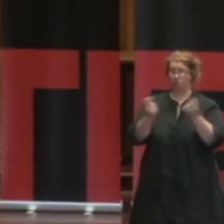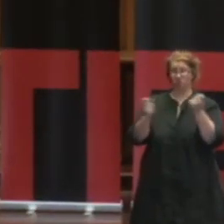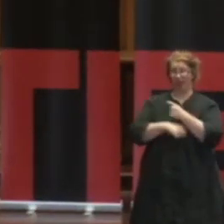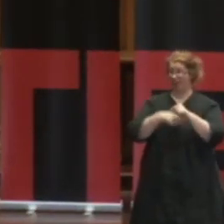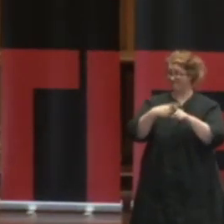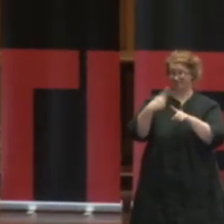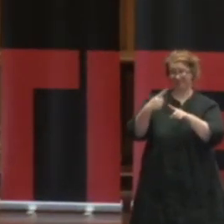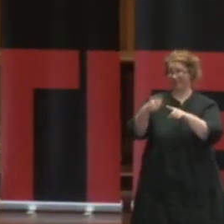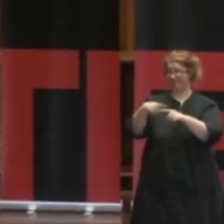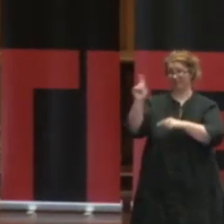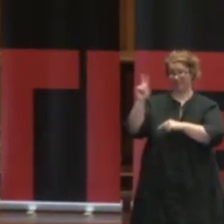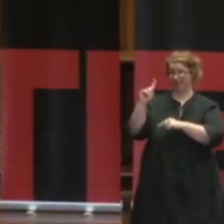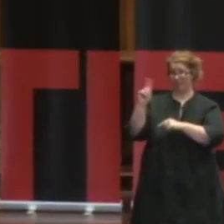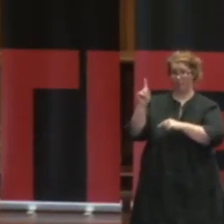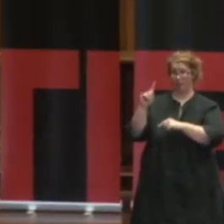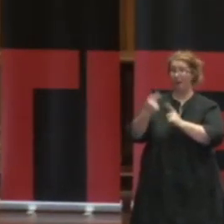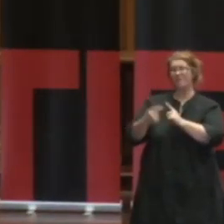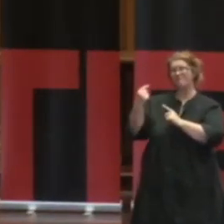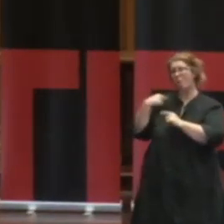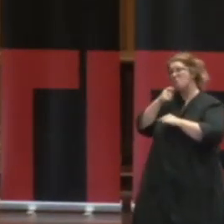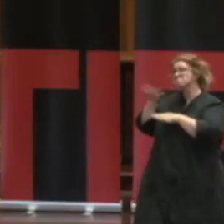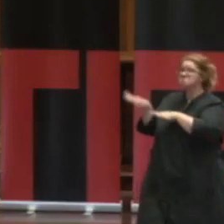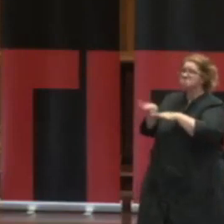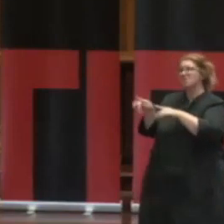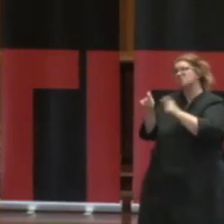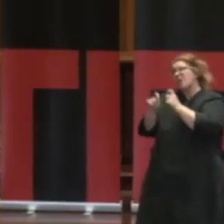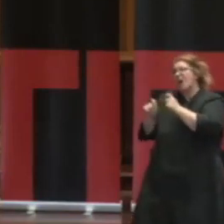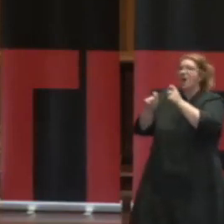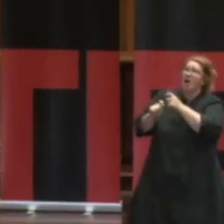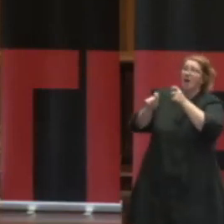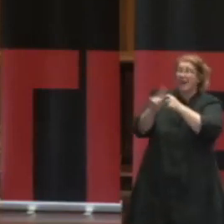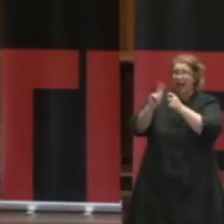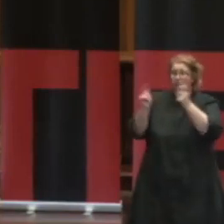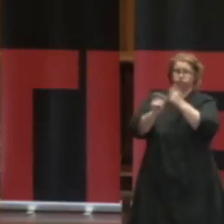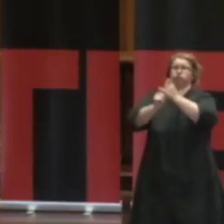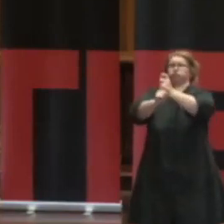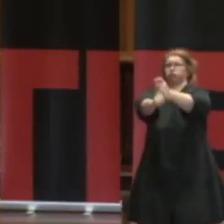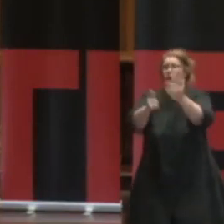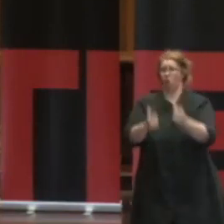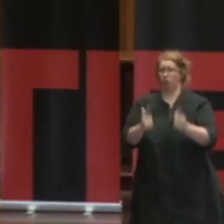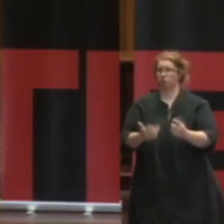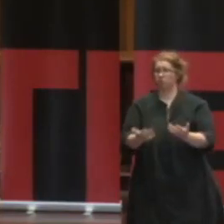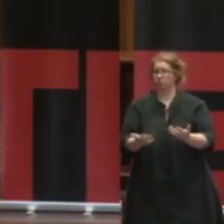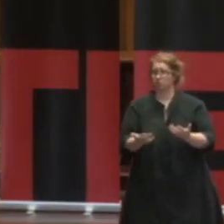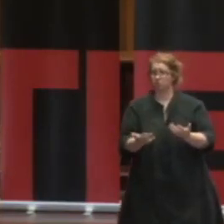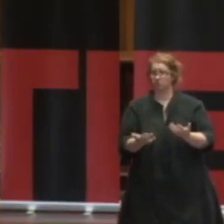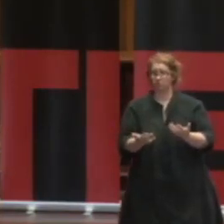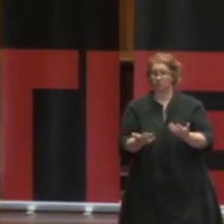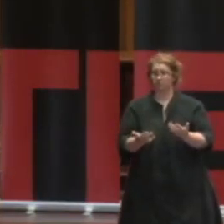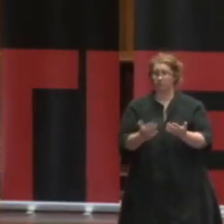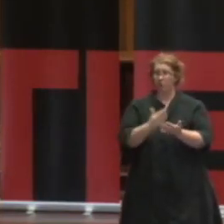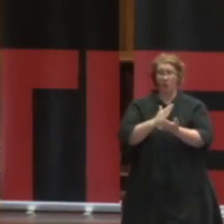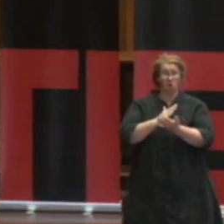rapidly than it has been in history, and that rate of change is increasing. And this isn't just a gripe from a